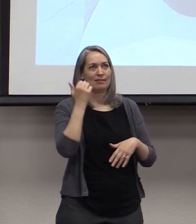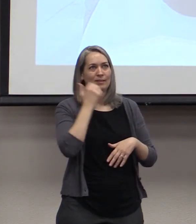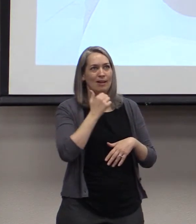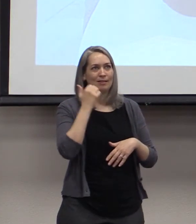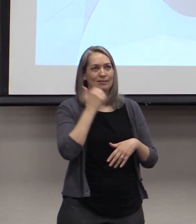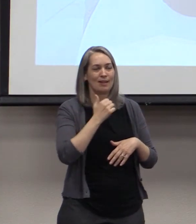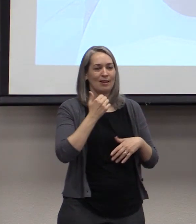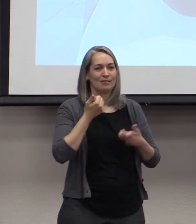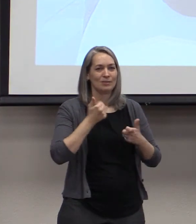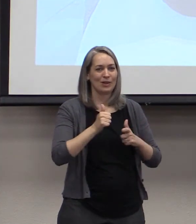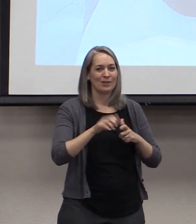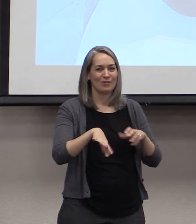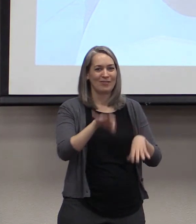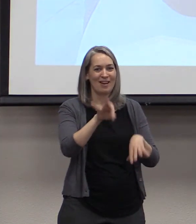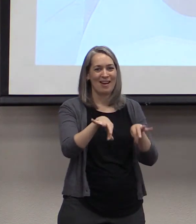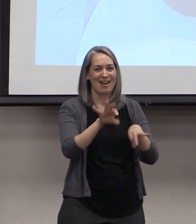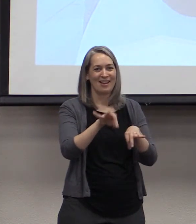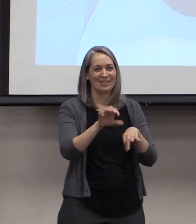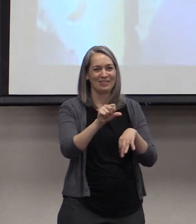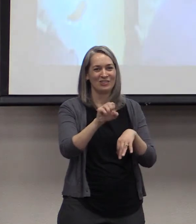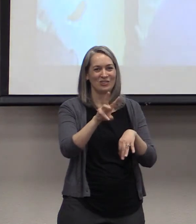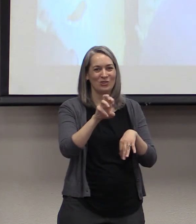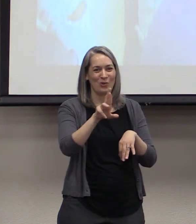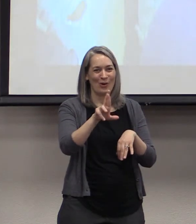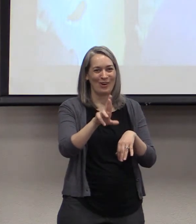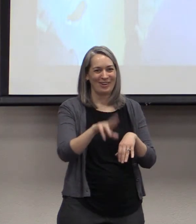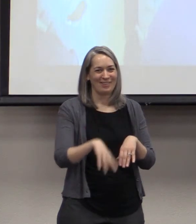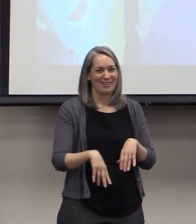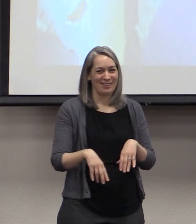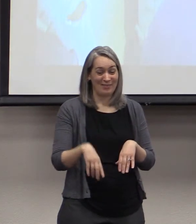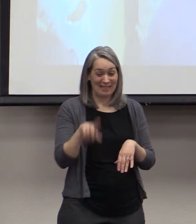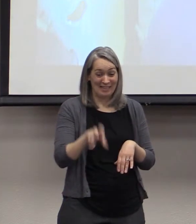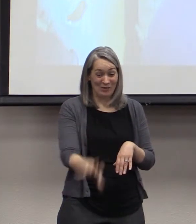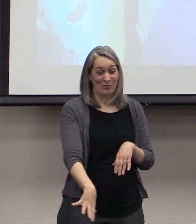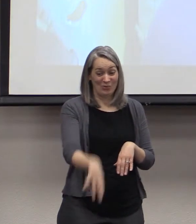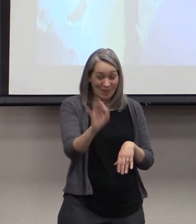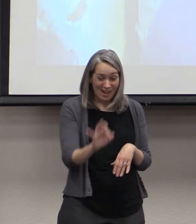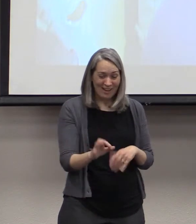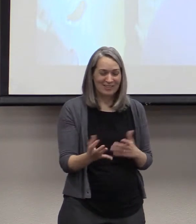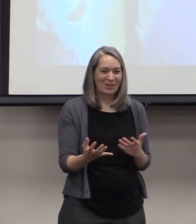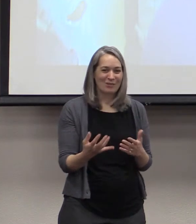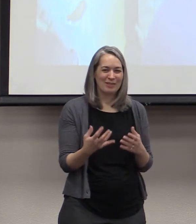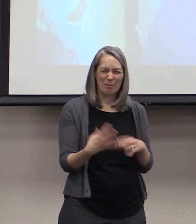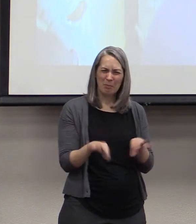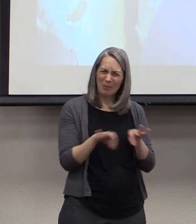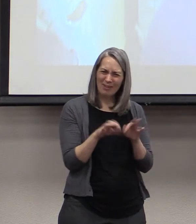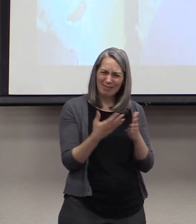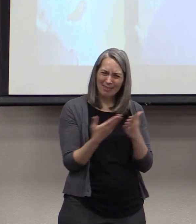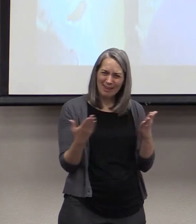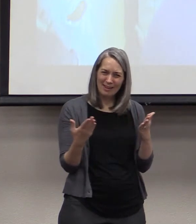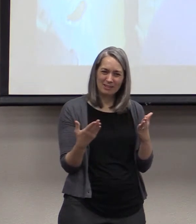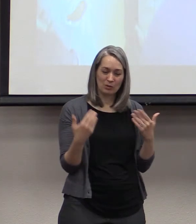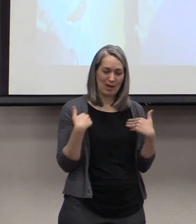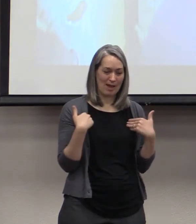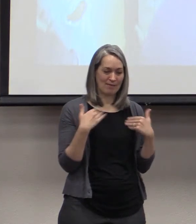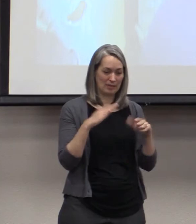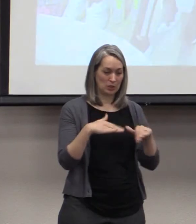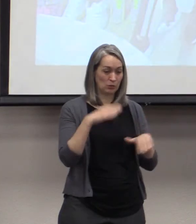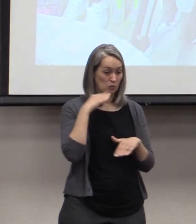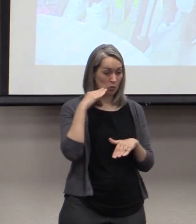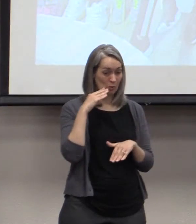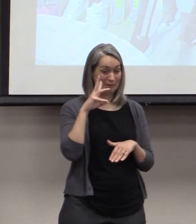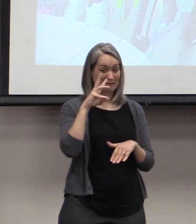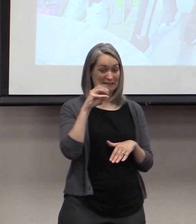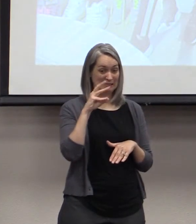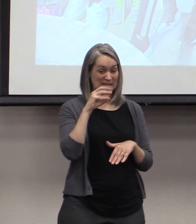They need to install a clean out. This is important stuff. When you are dealing with a children's home of 60 children, it's important that